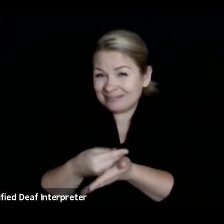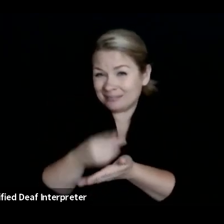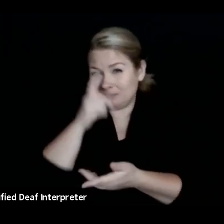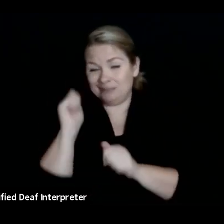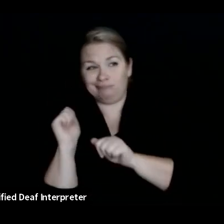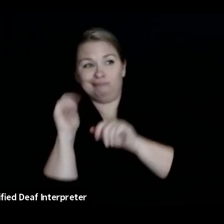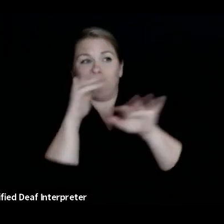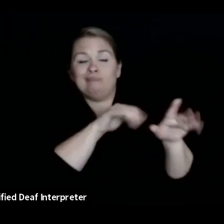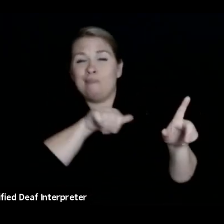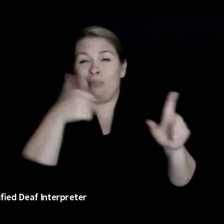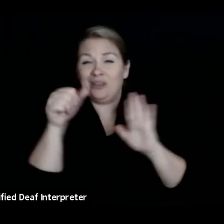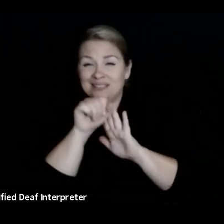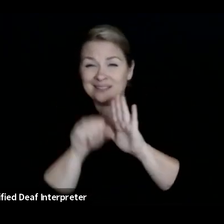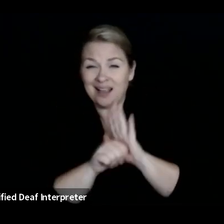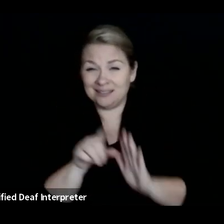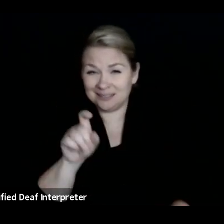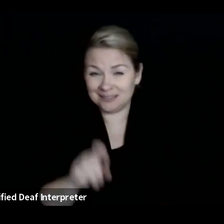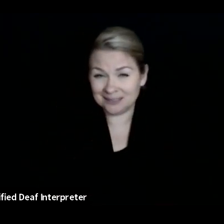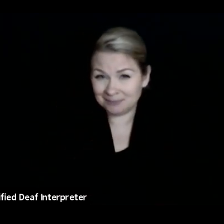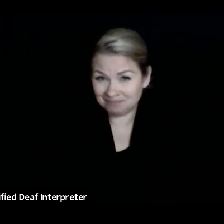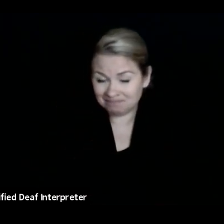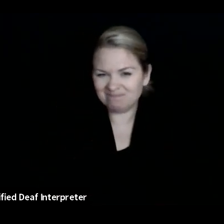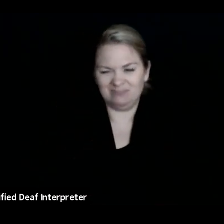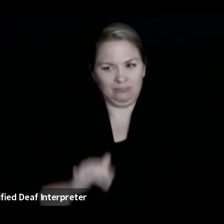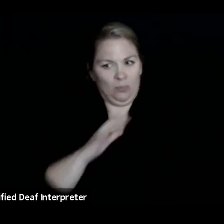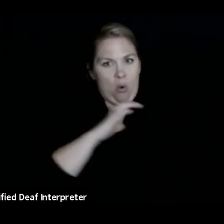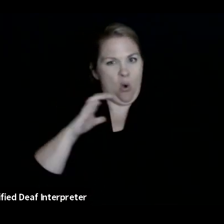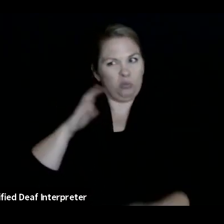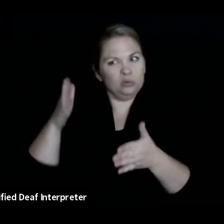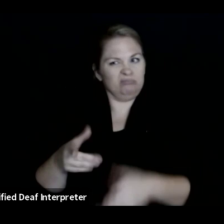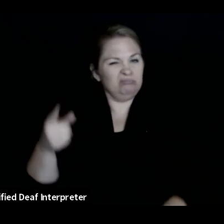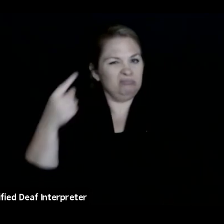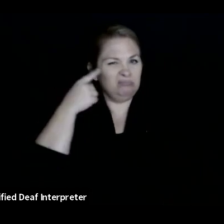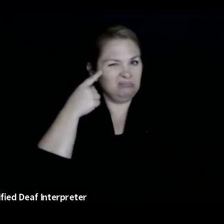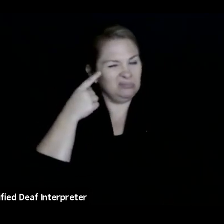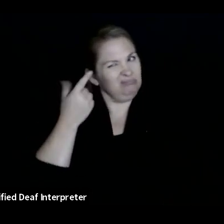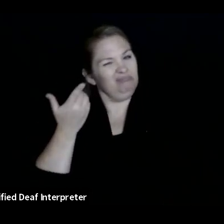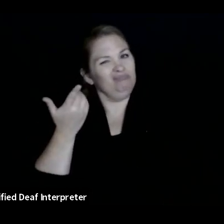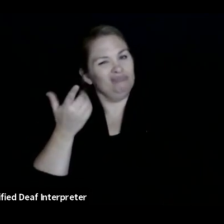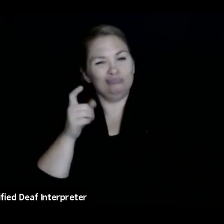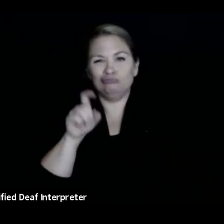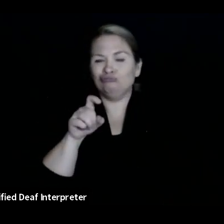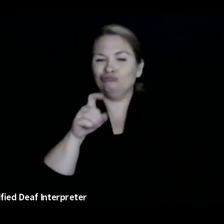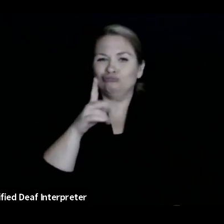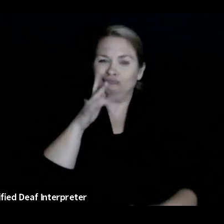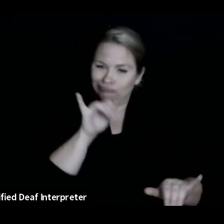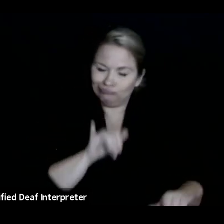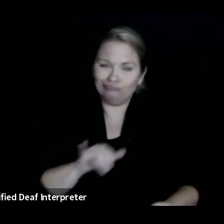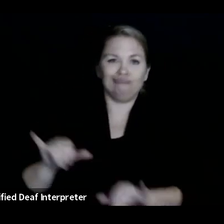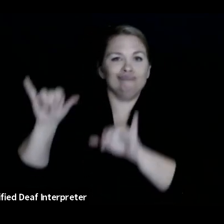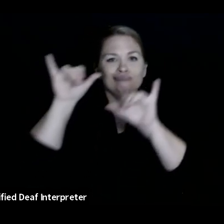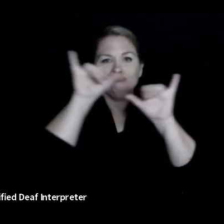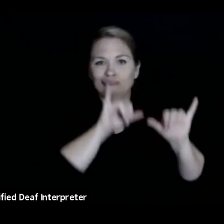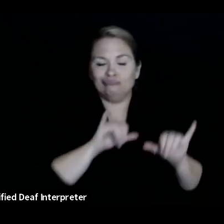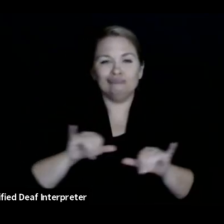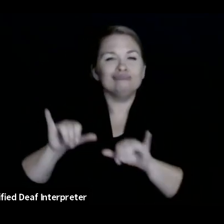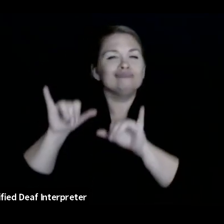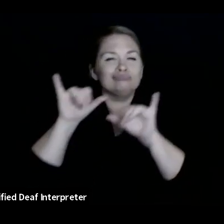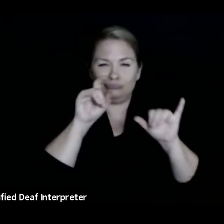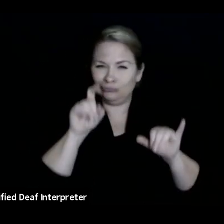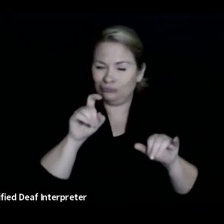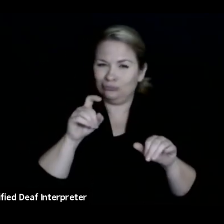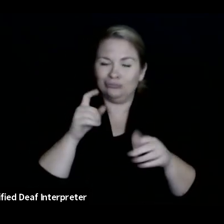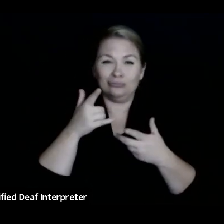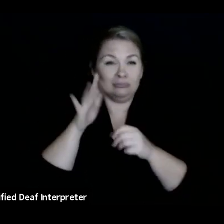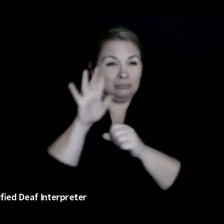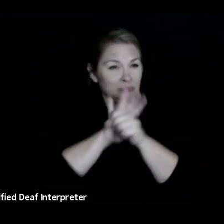restrictions, either for schools or other COVID restrictions, may be approached on a regionalized basis